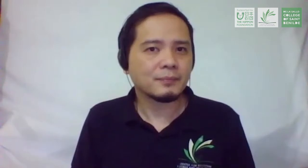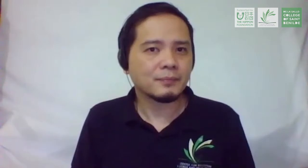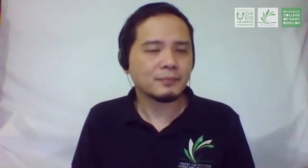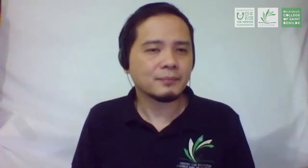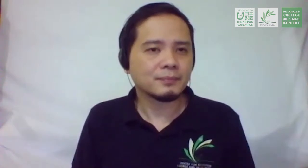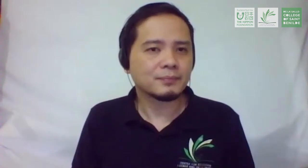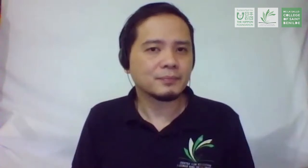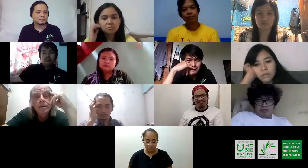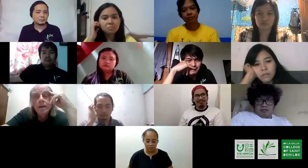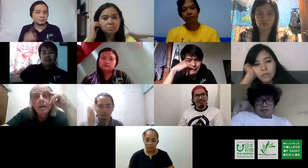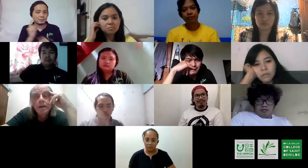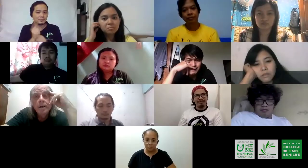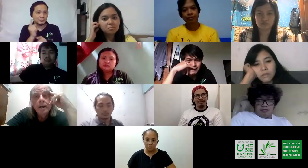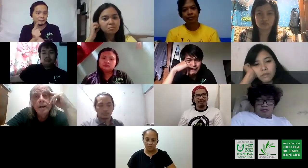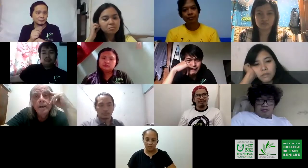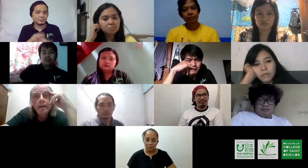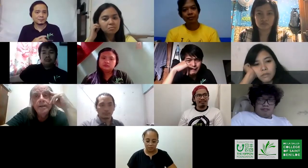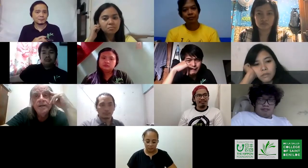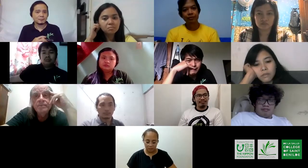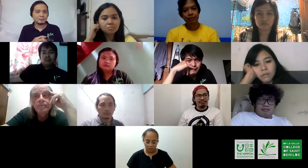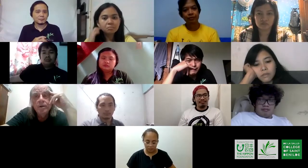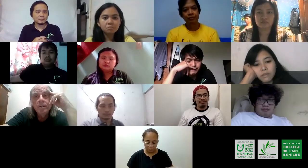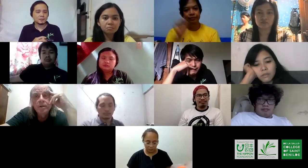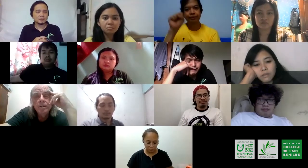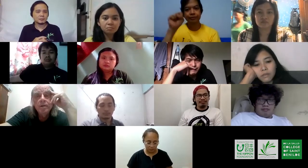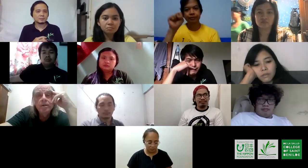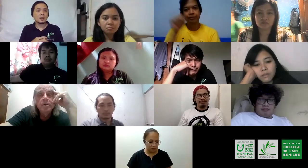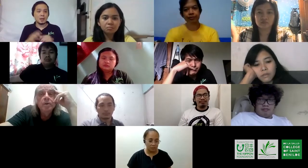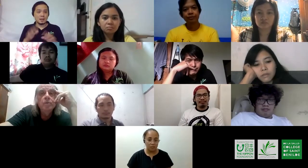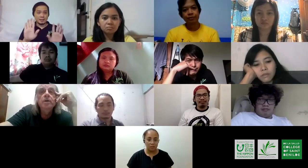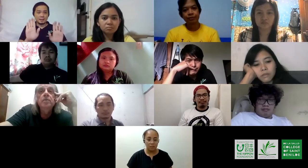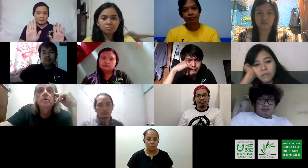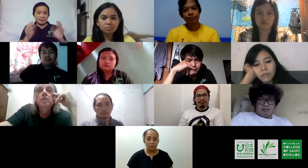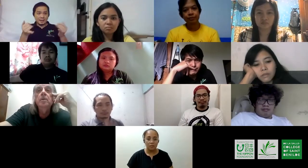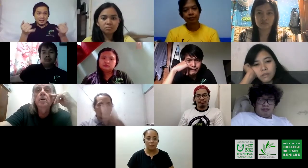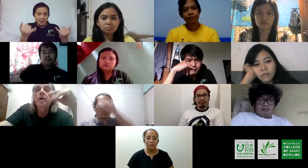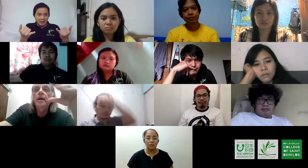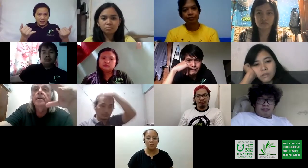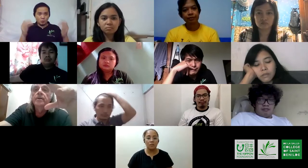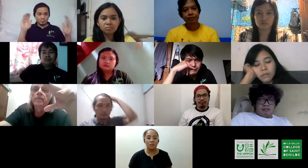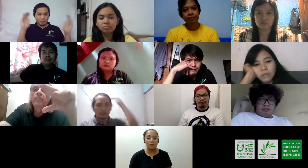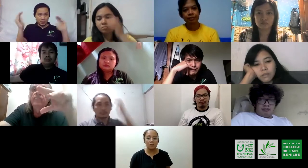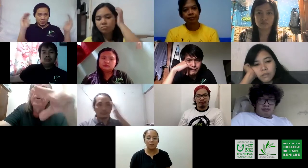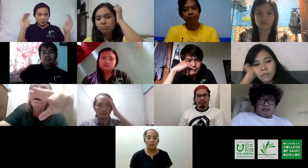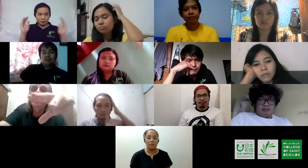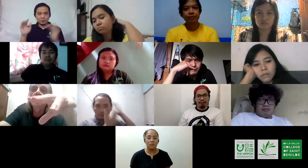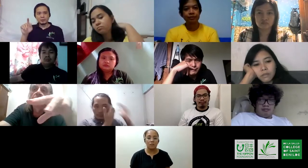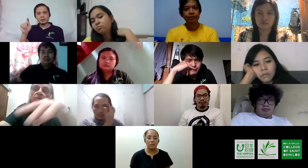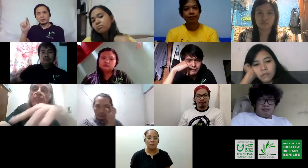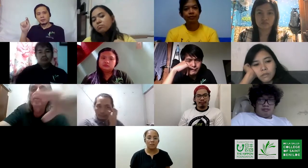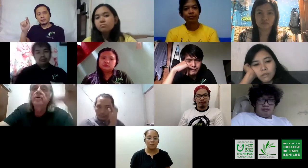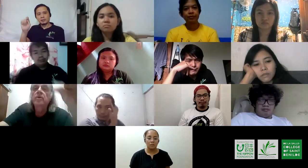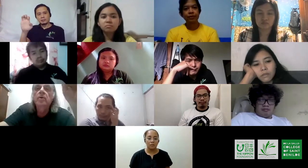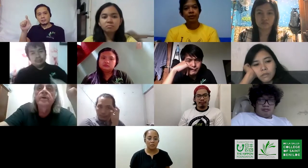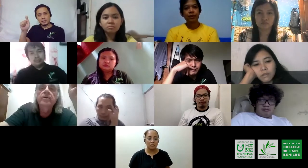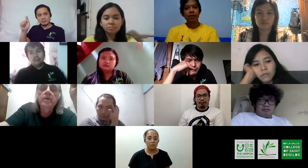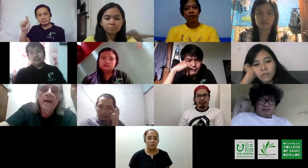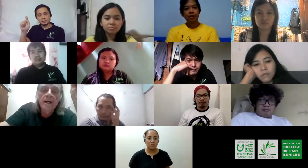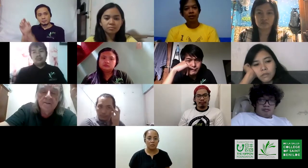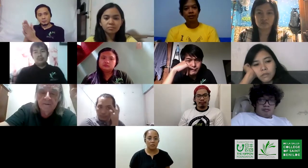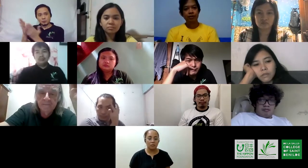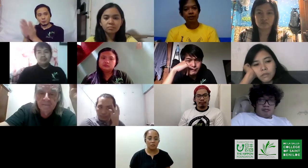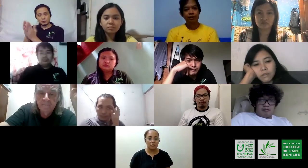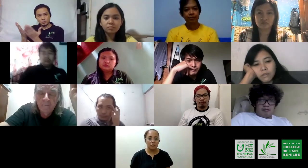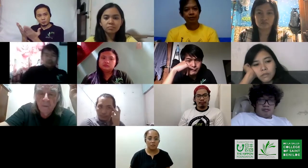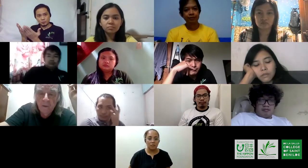All right. Now, in a textbook, you would look at the vocabulary before you go into